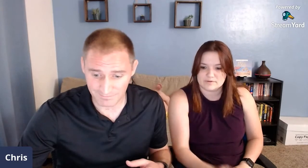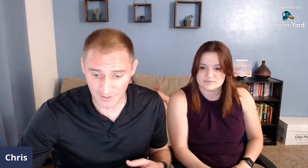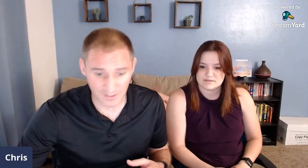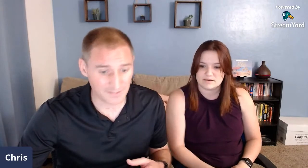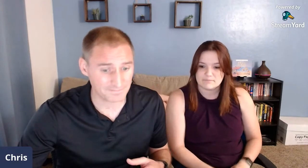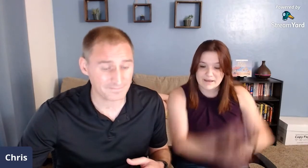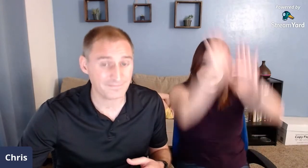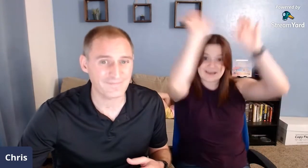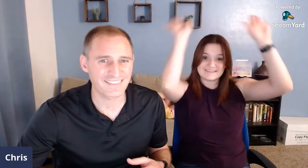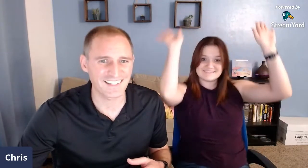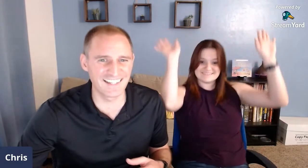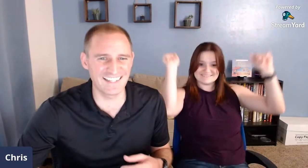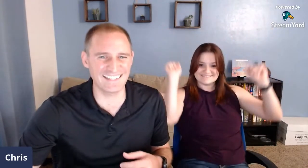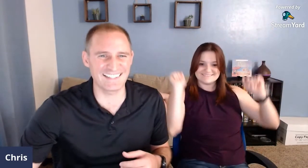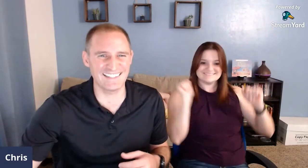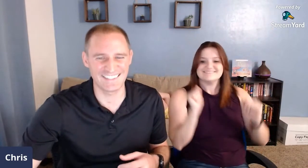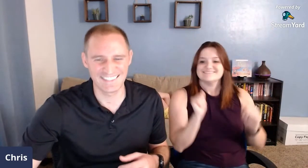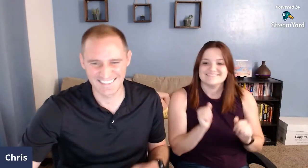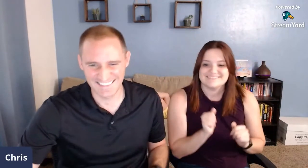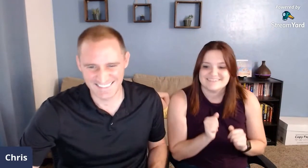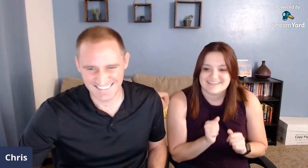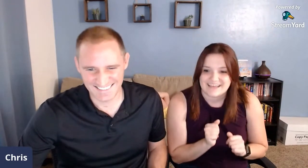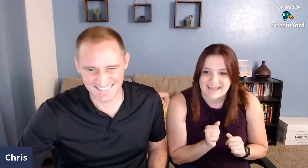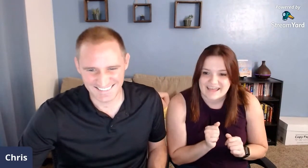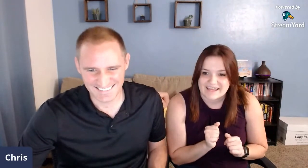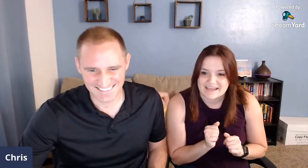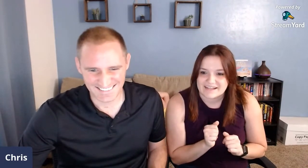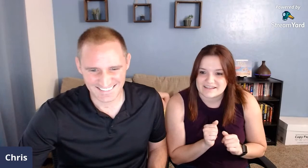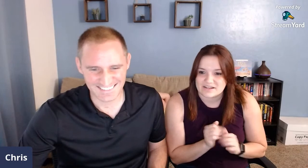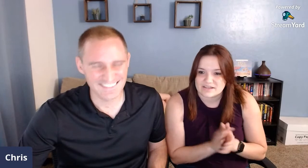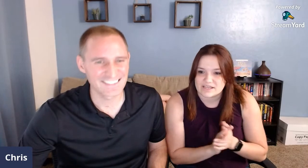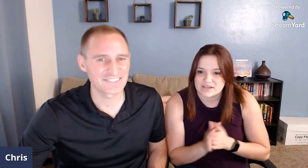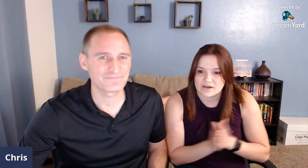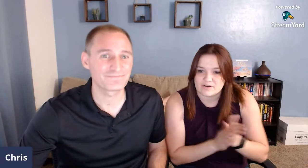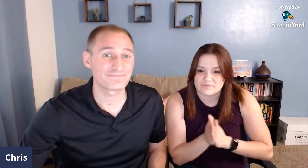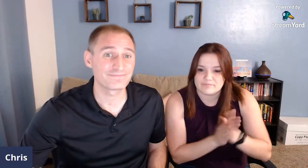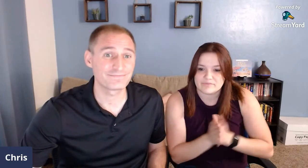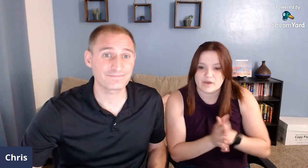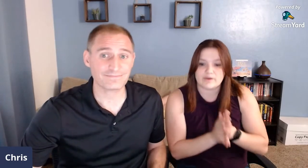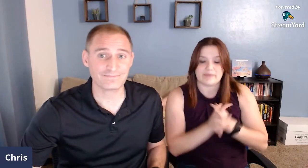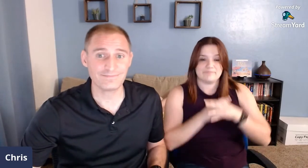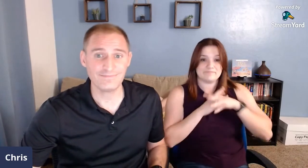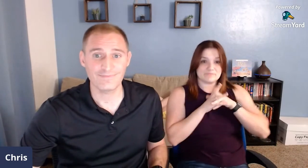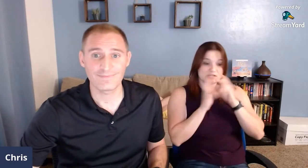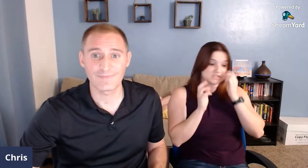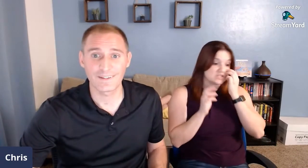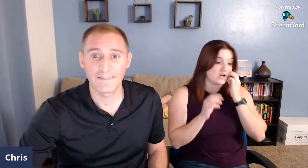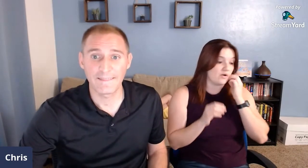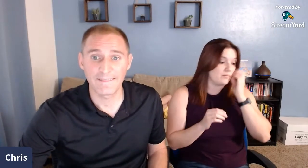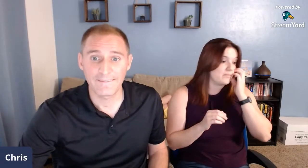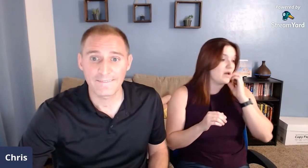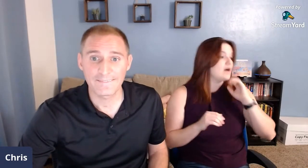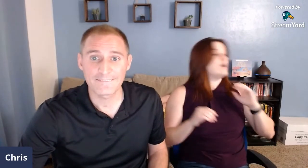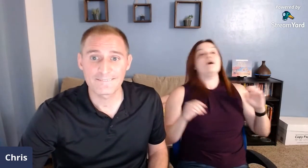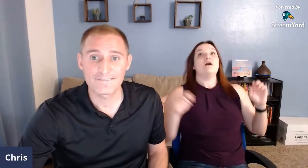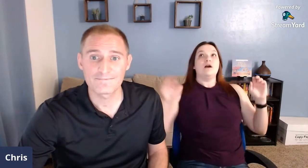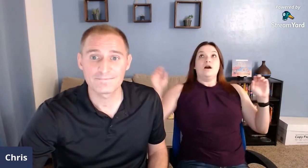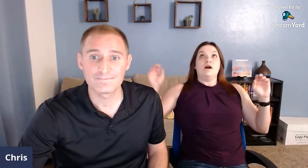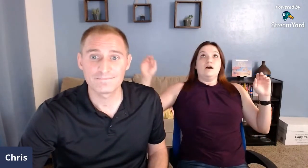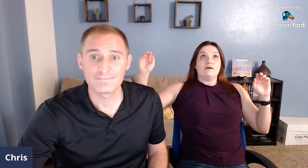Open all rooms. Okay. Bye, guys. And there they go. Okay. So,